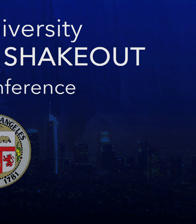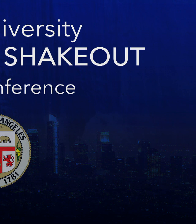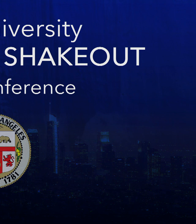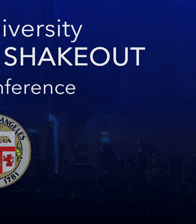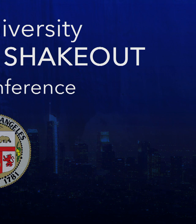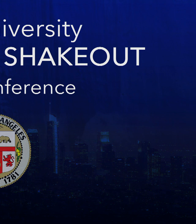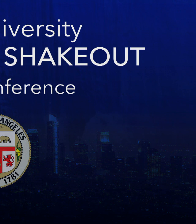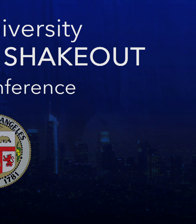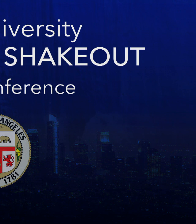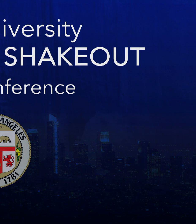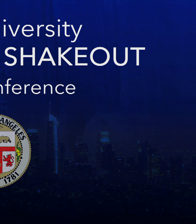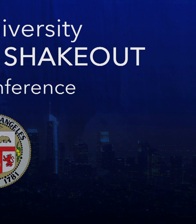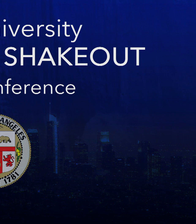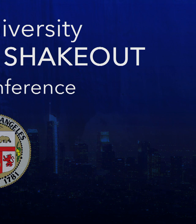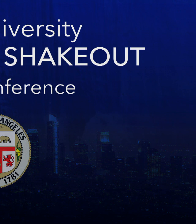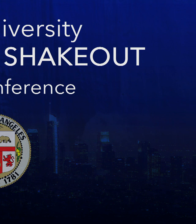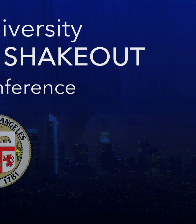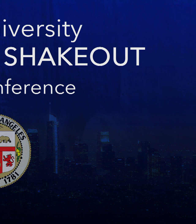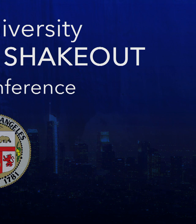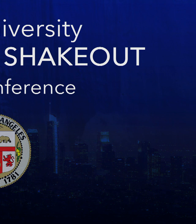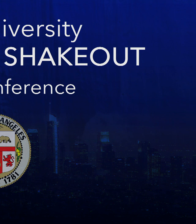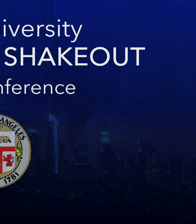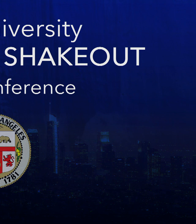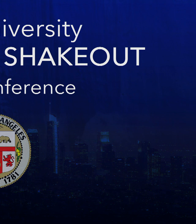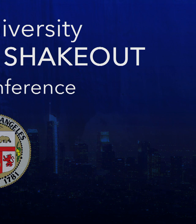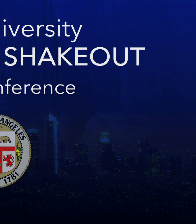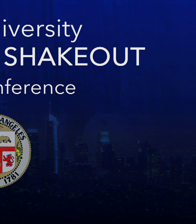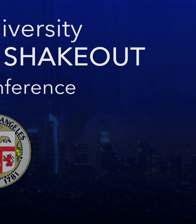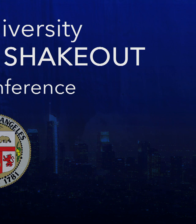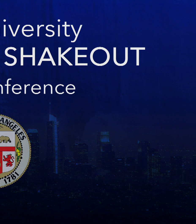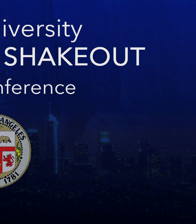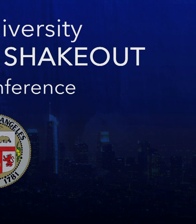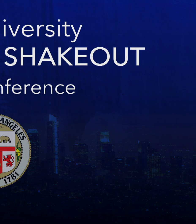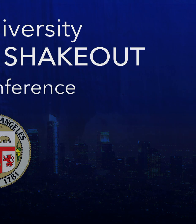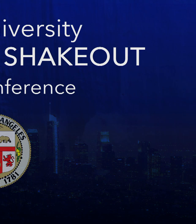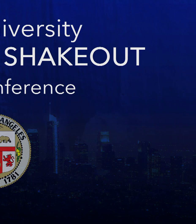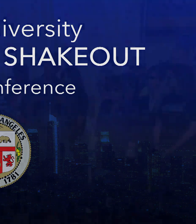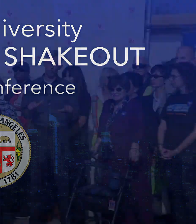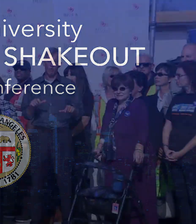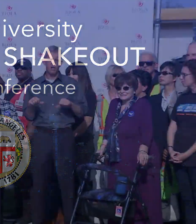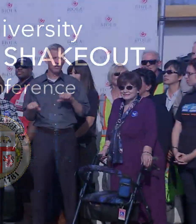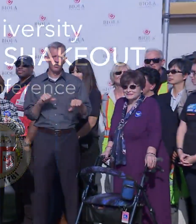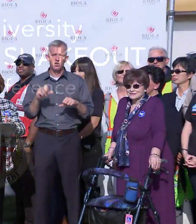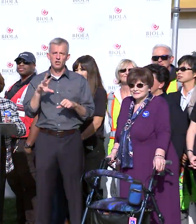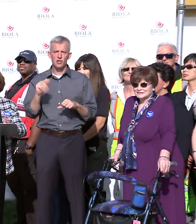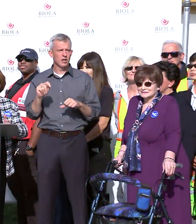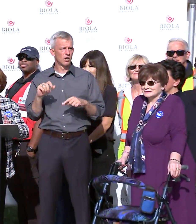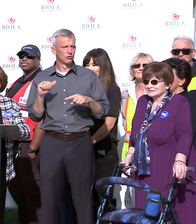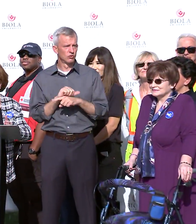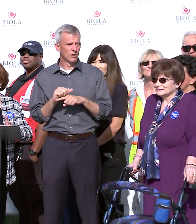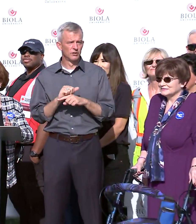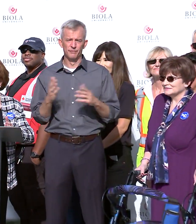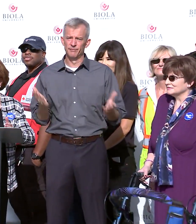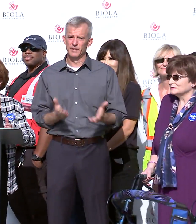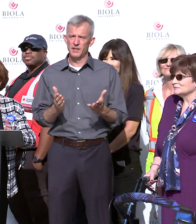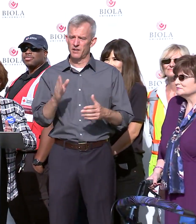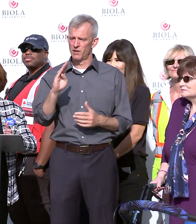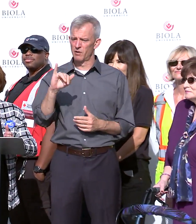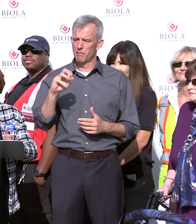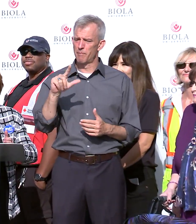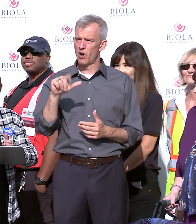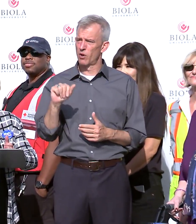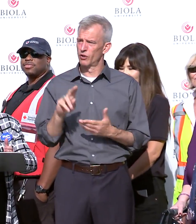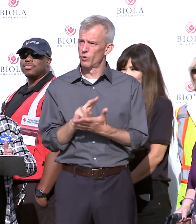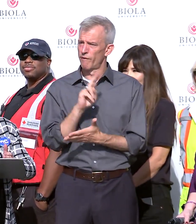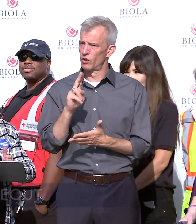I want to welcome everybody to the 2019 Great ShakeOut Drill here at Biola University.